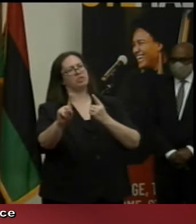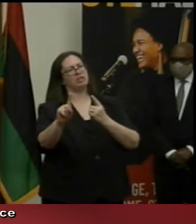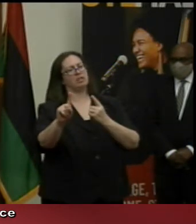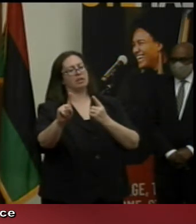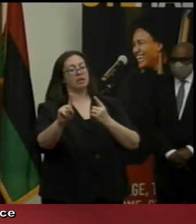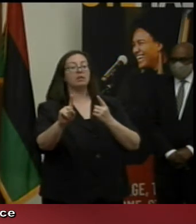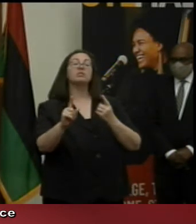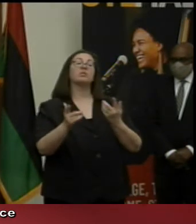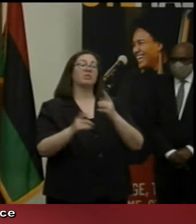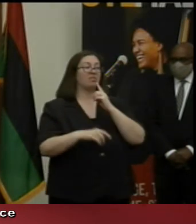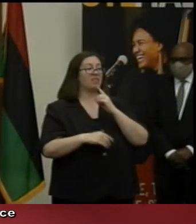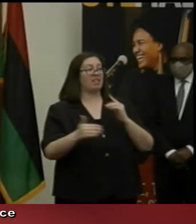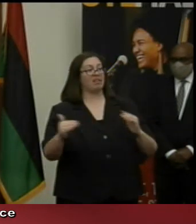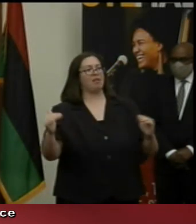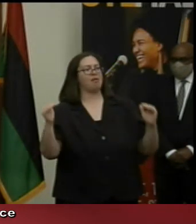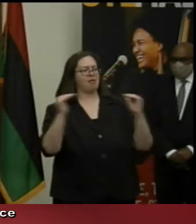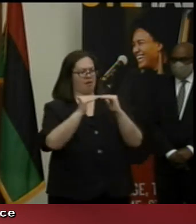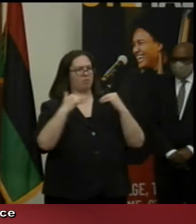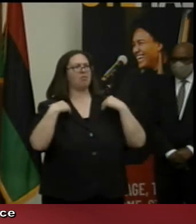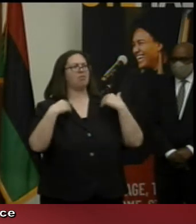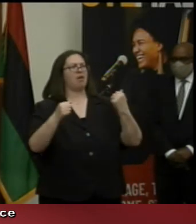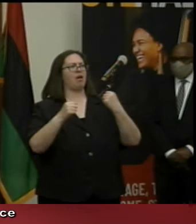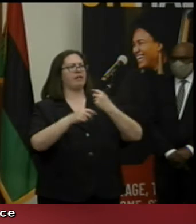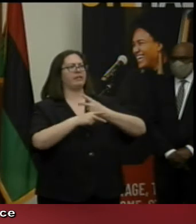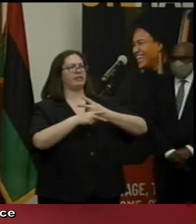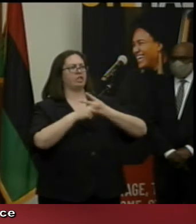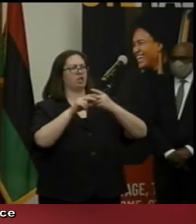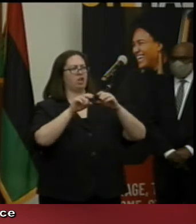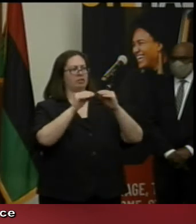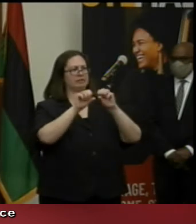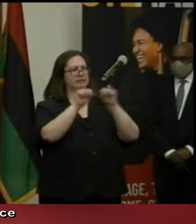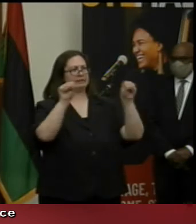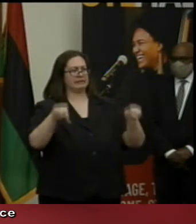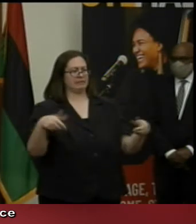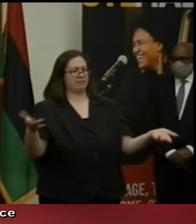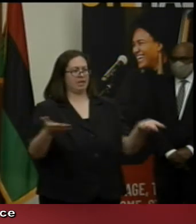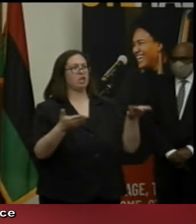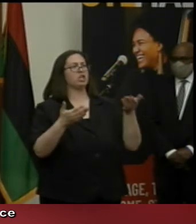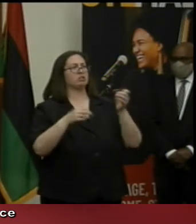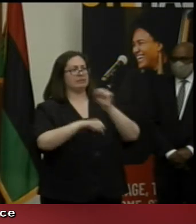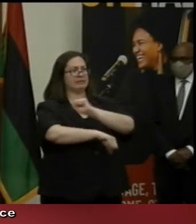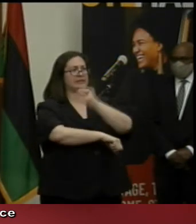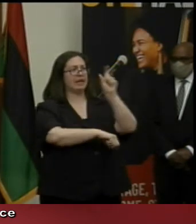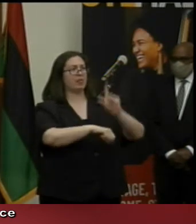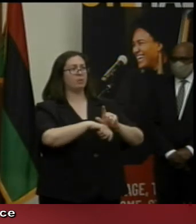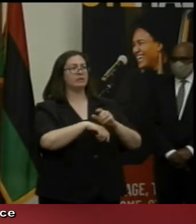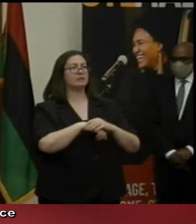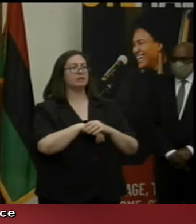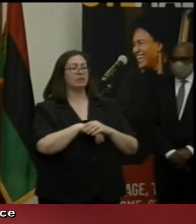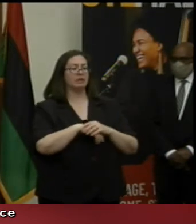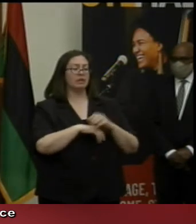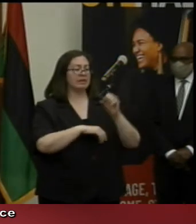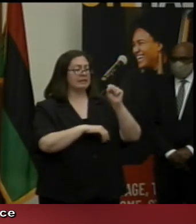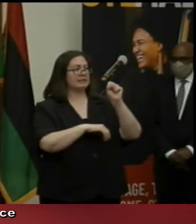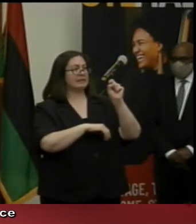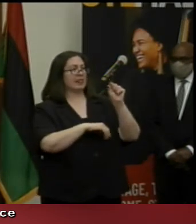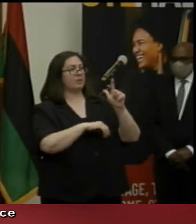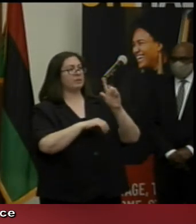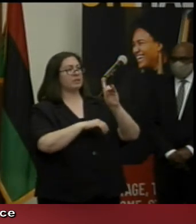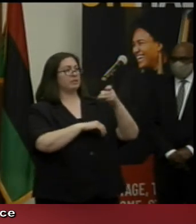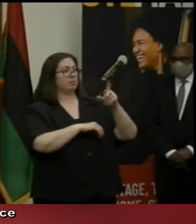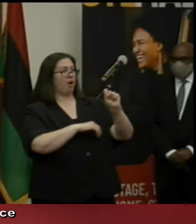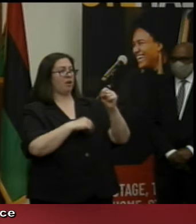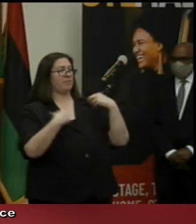equitable healthcare system in the city of St. Louis and for the St. Louis region is not only part of the city of St. Louis Department of Health's mission, but it's